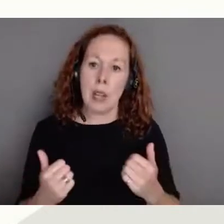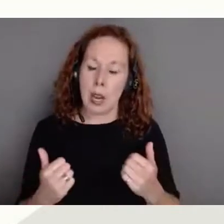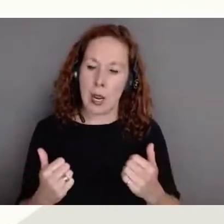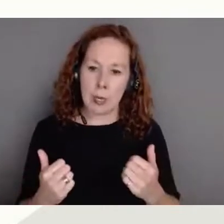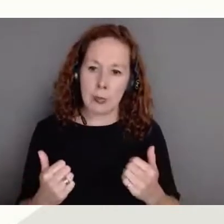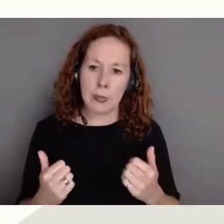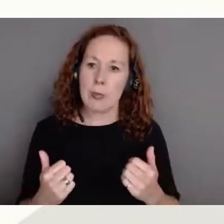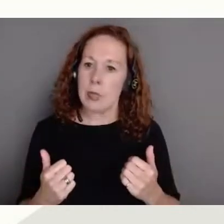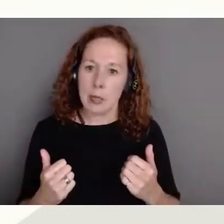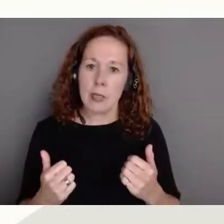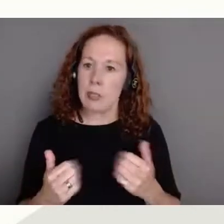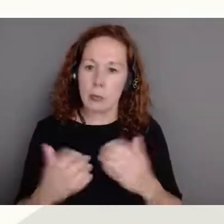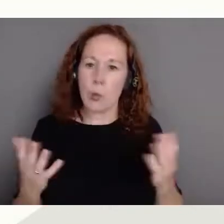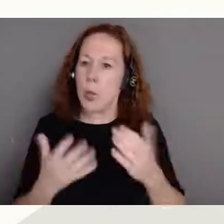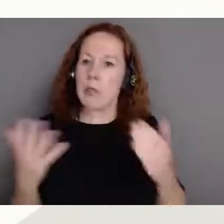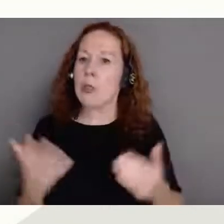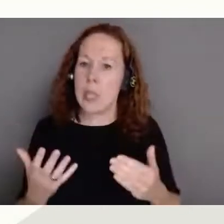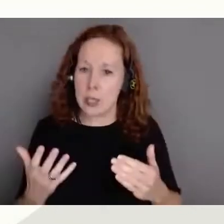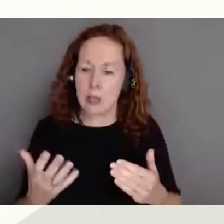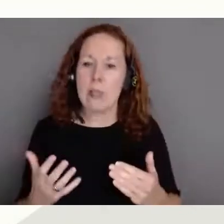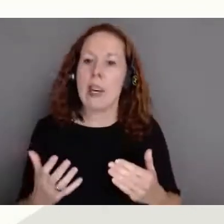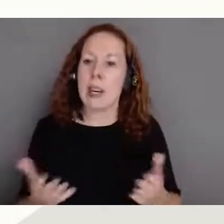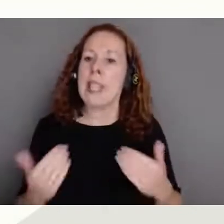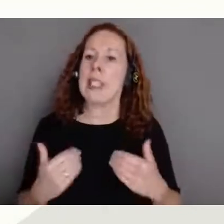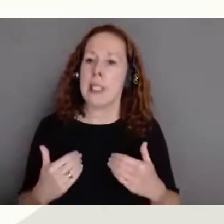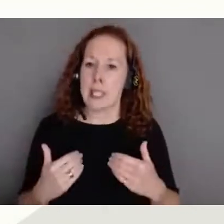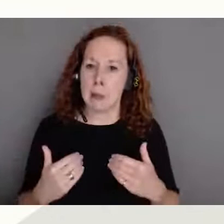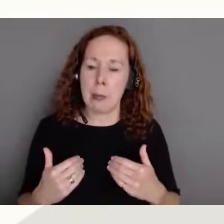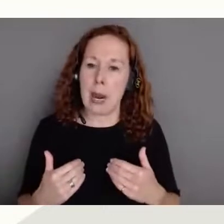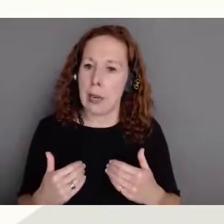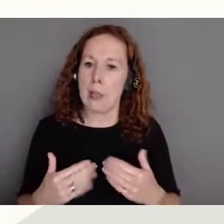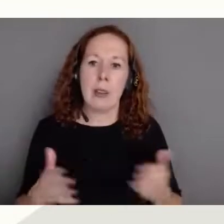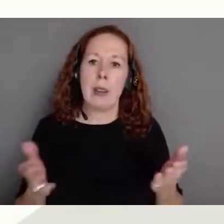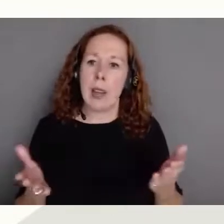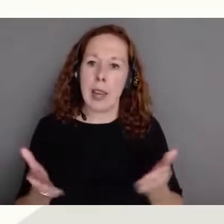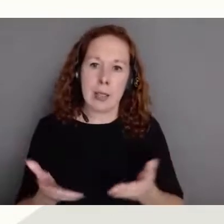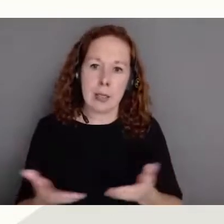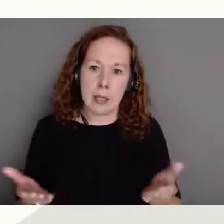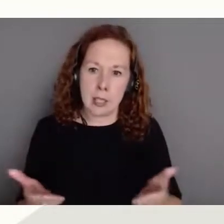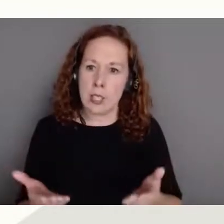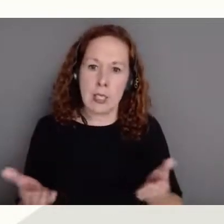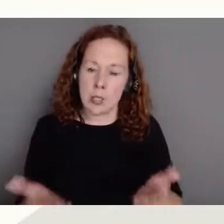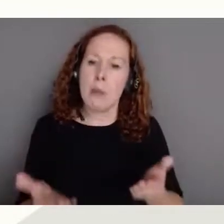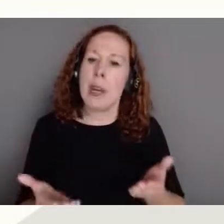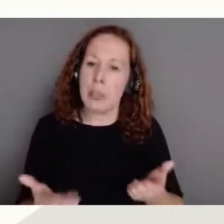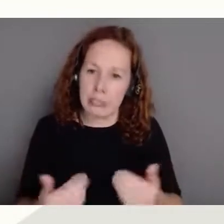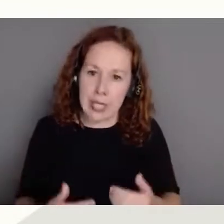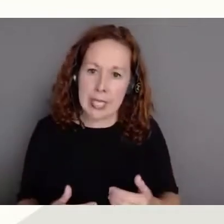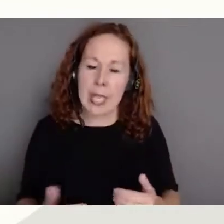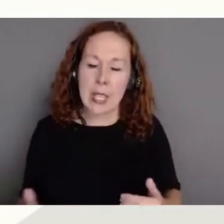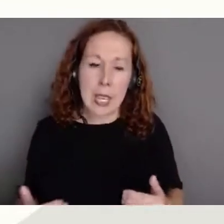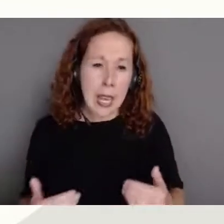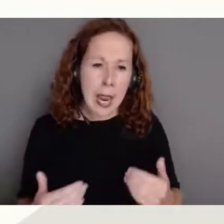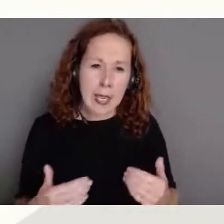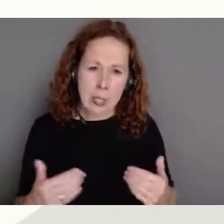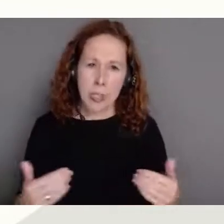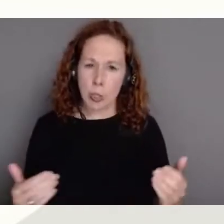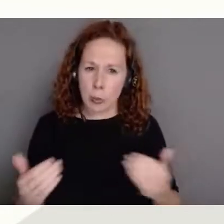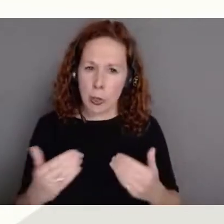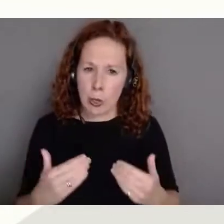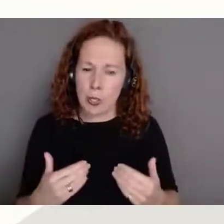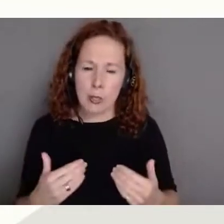job. Um, Yeah. for whatever reason that I need to step back and you Mm. just there's a better fit. And I,